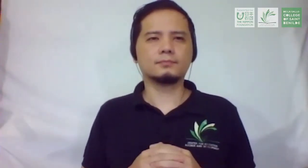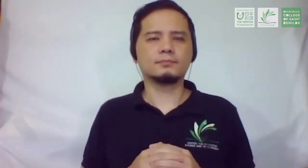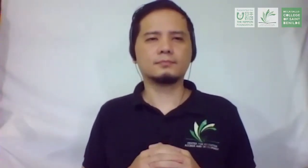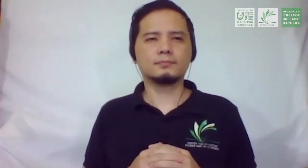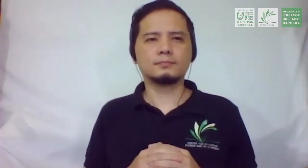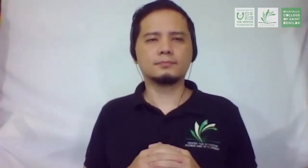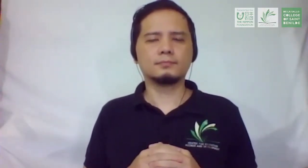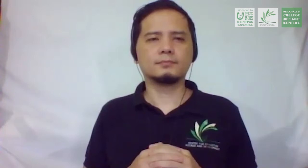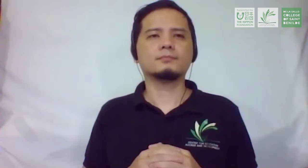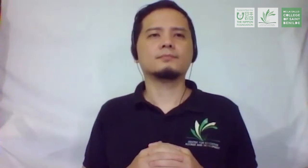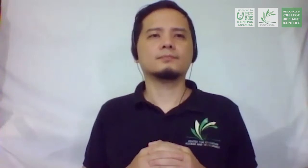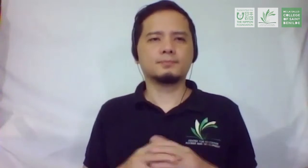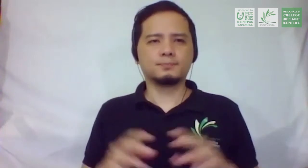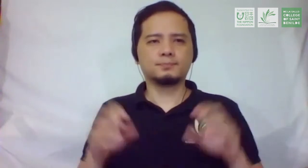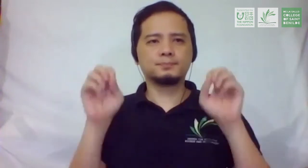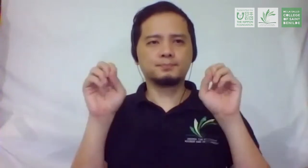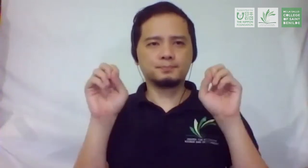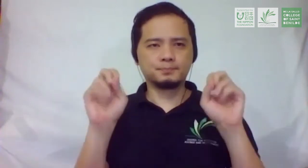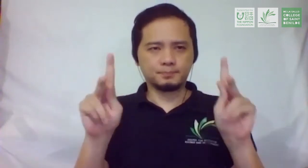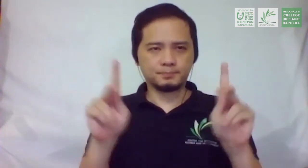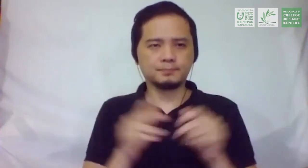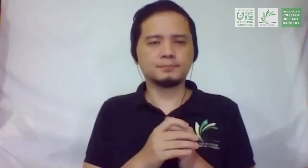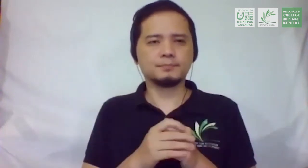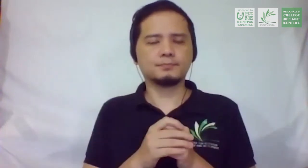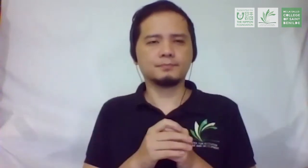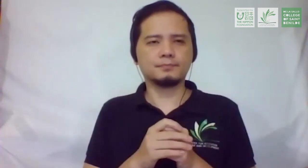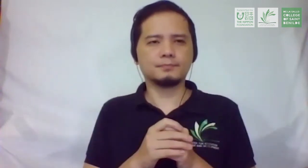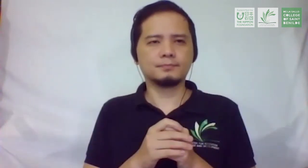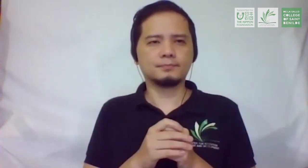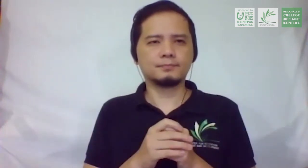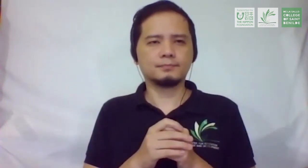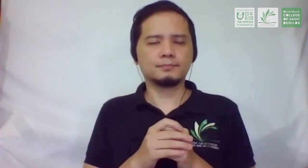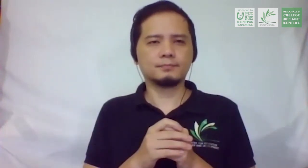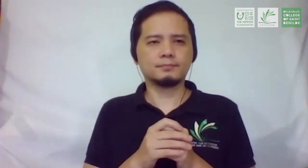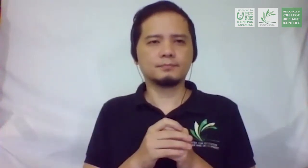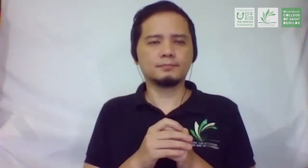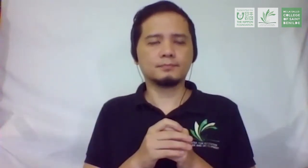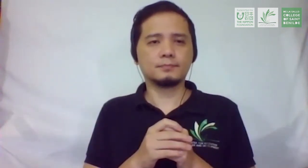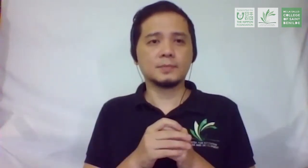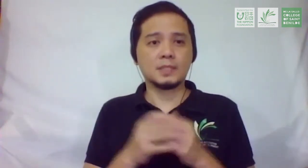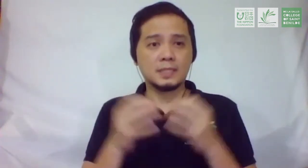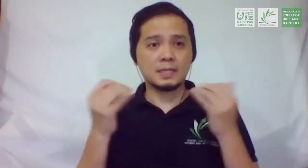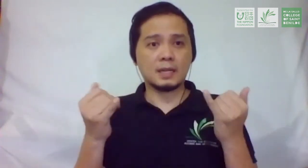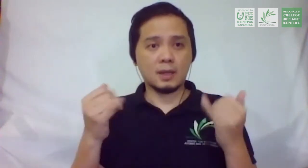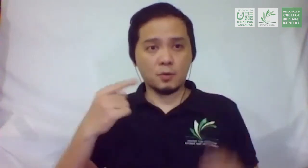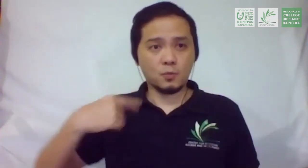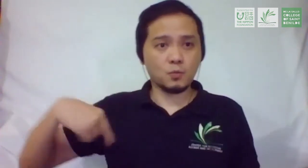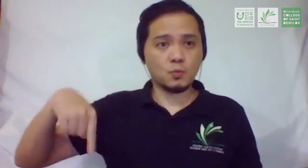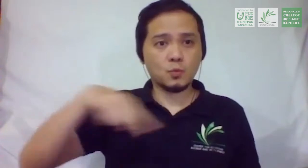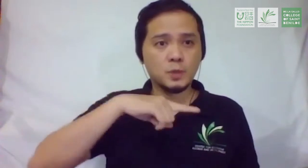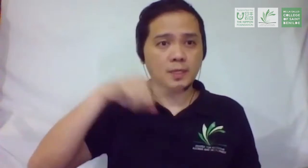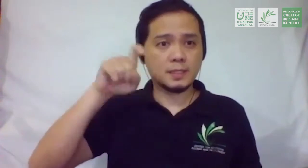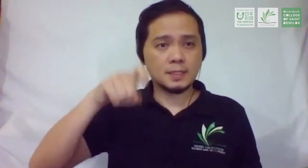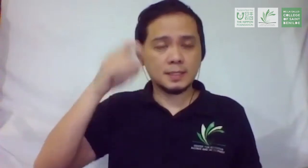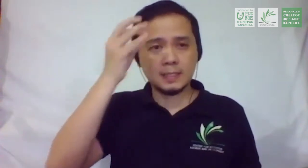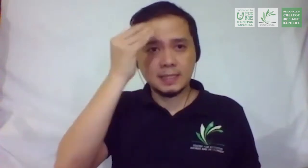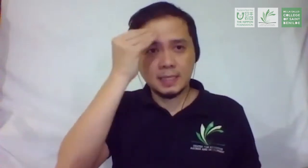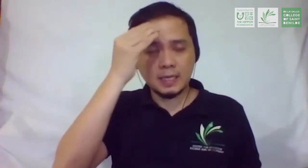All right, now we also have to think about, not only are we using a textbook or a